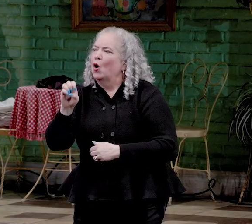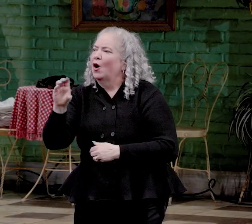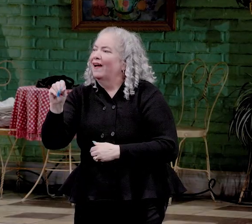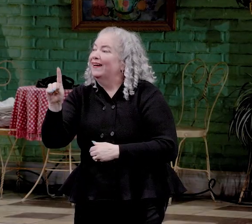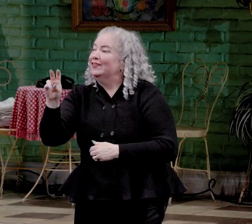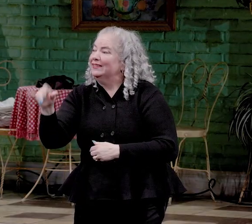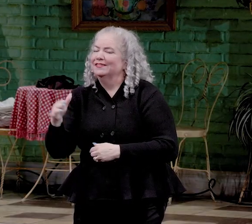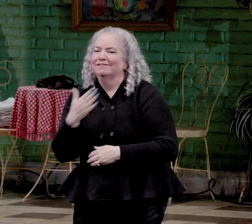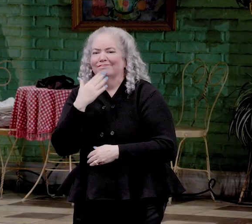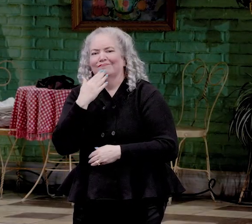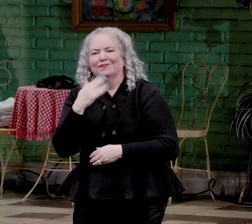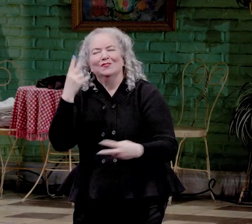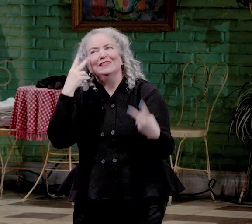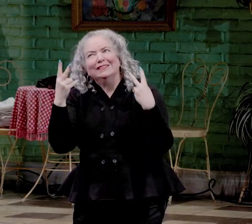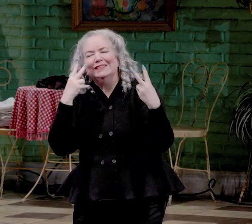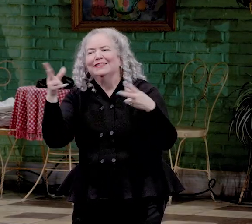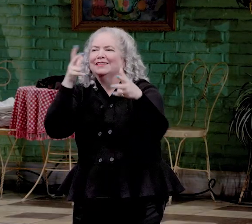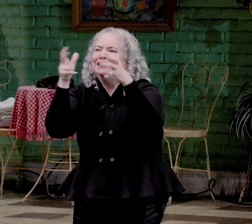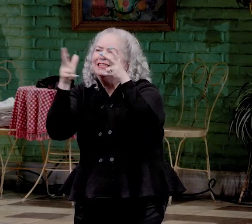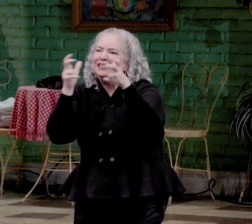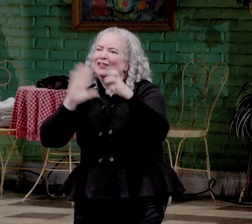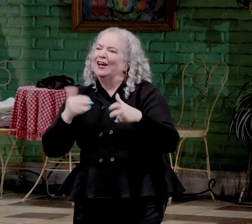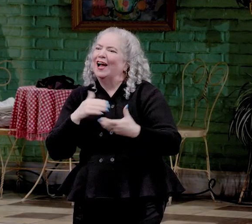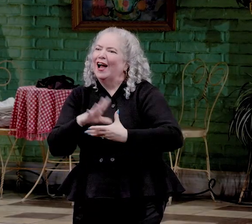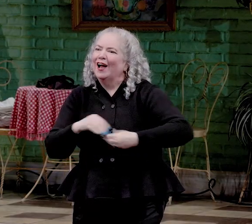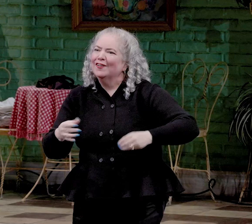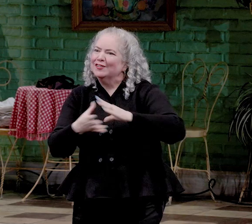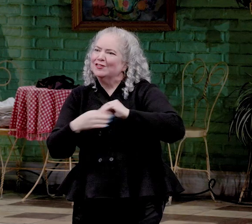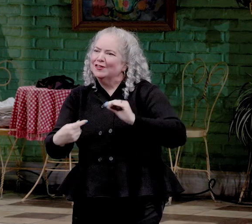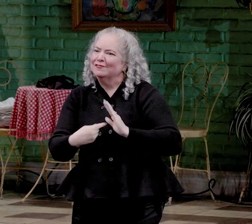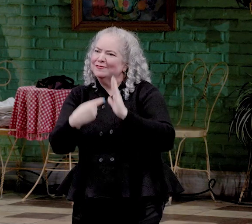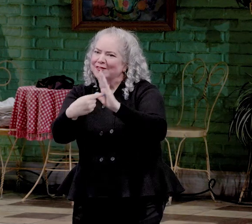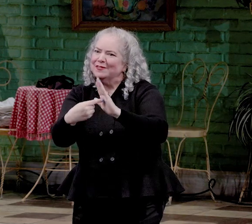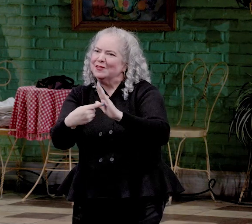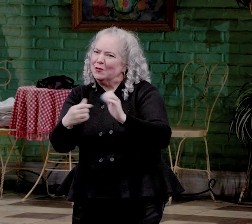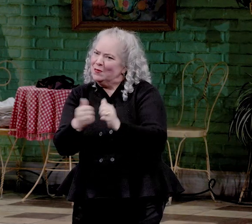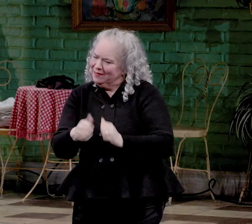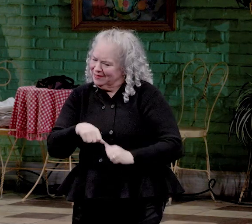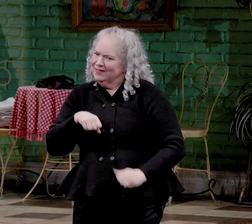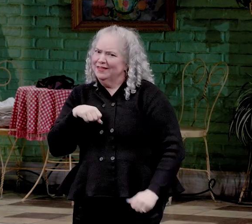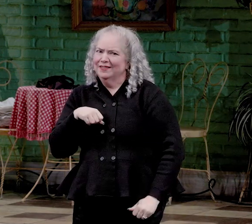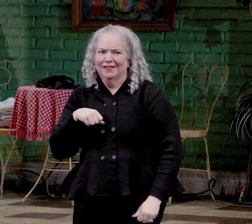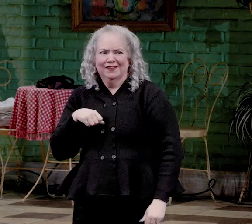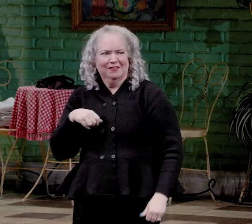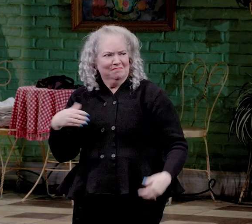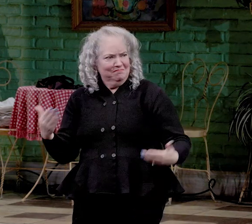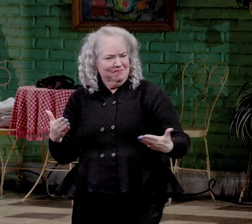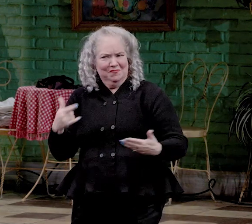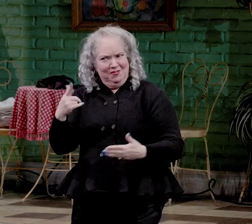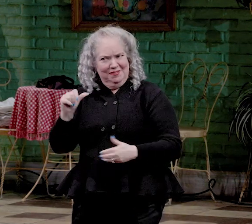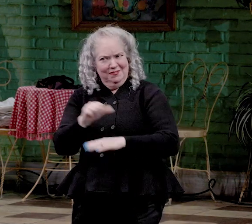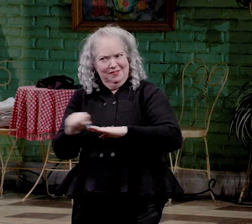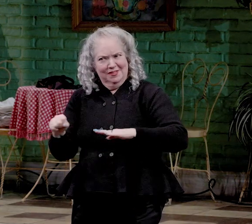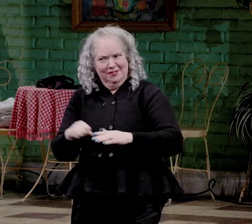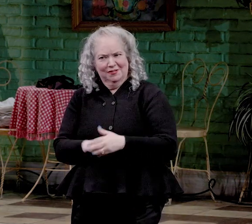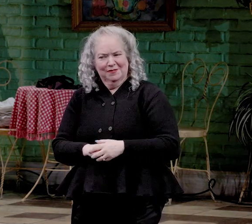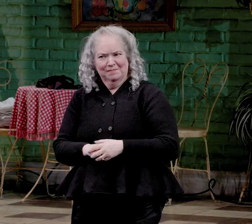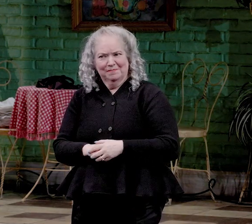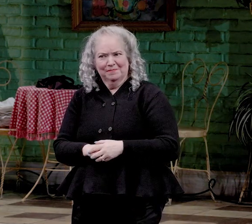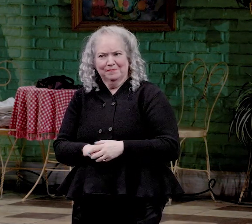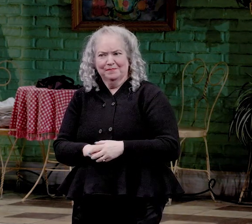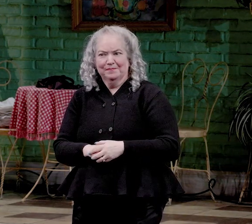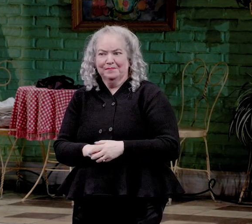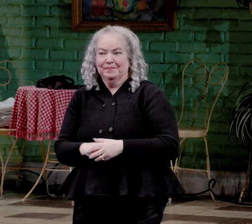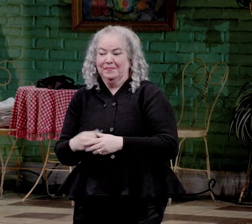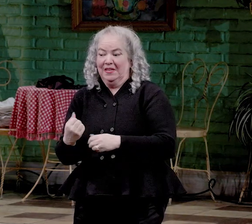to see and hear our stories being told with dignity on Geva stages.